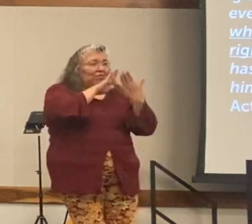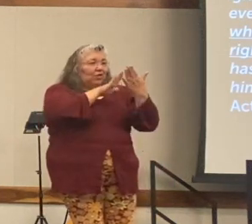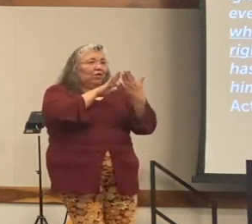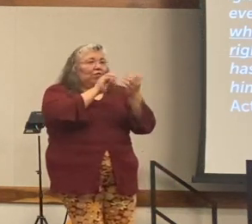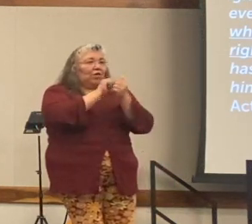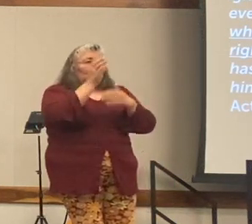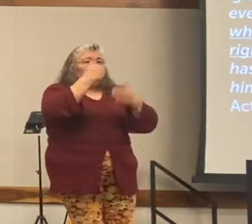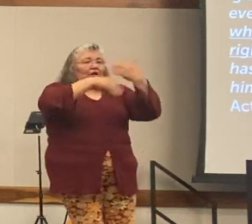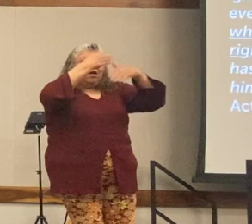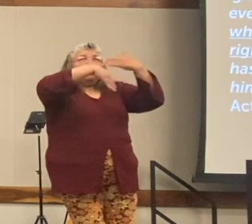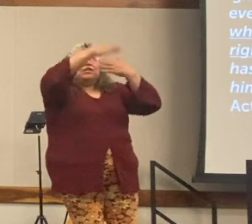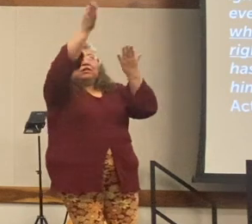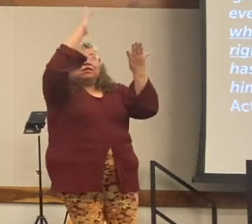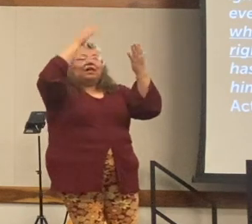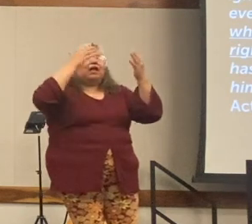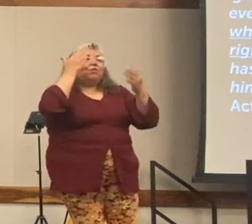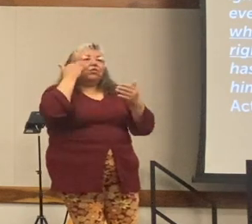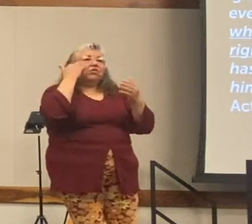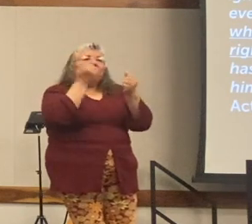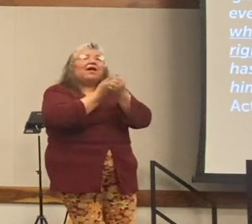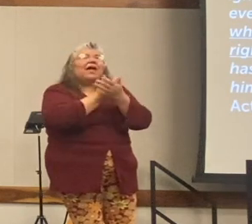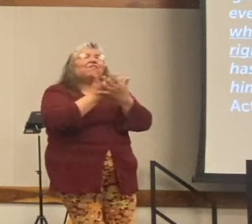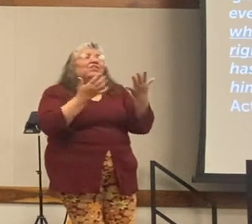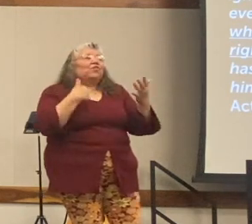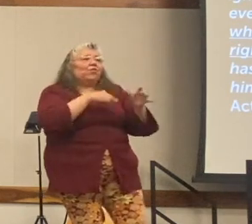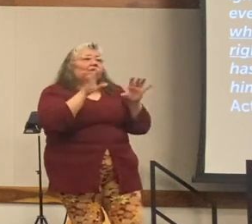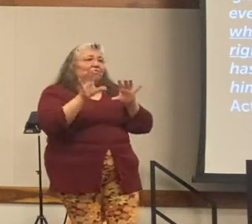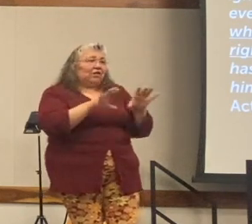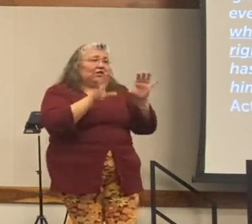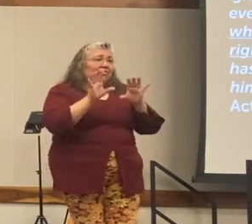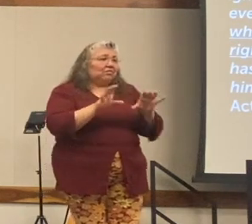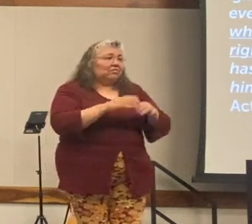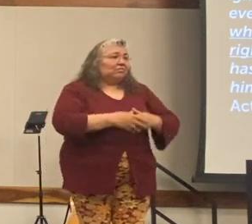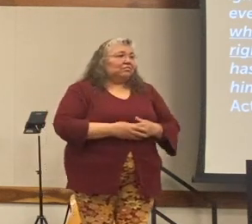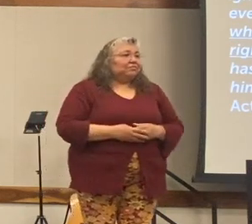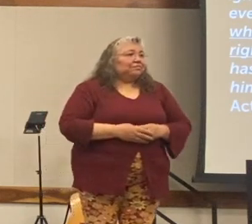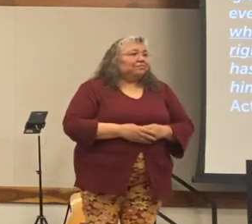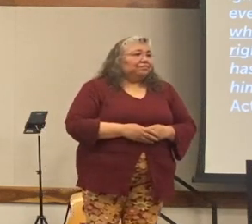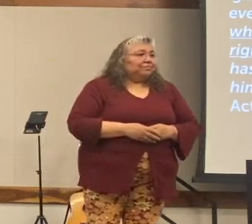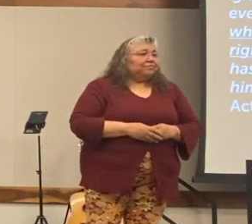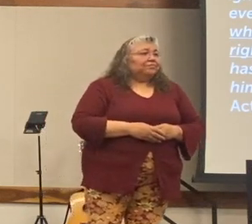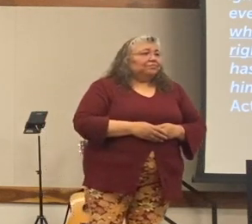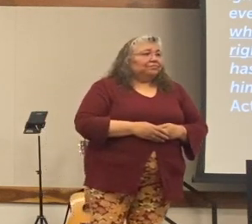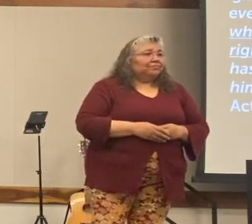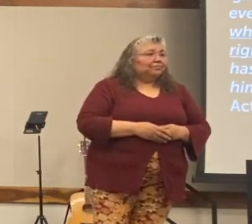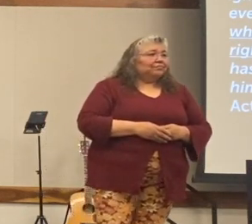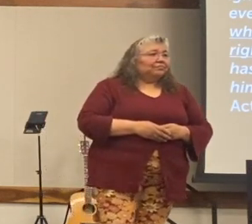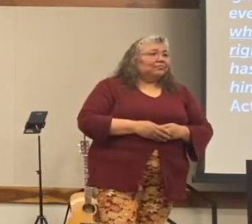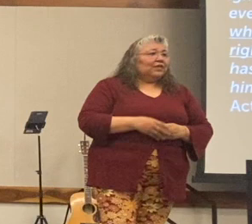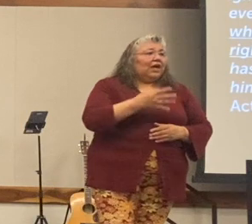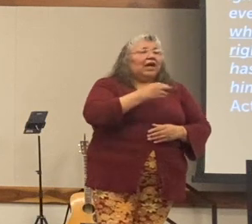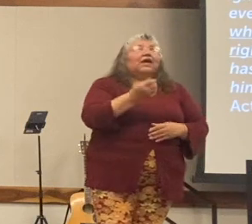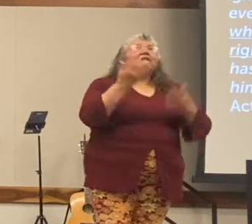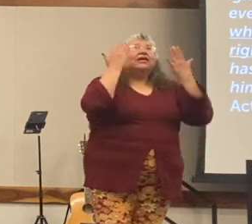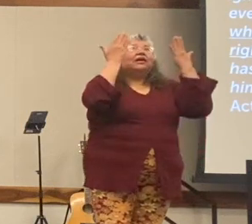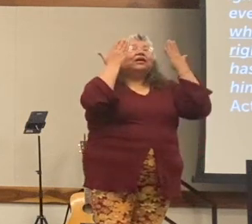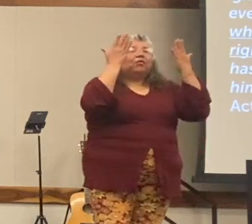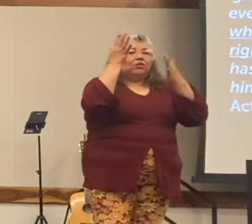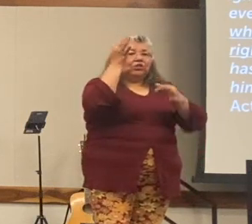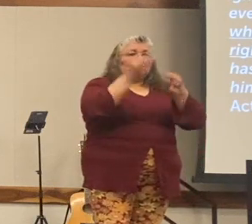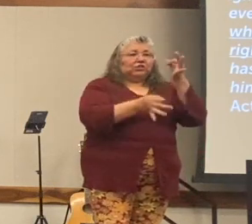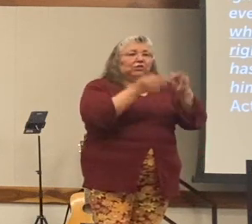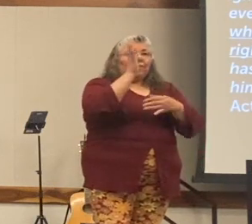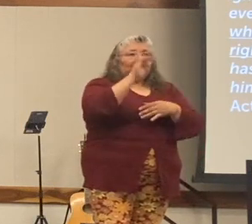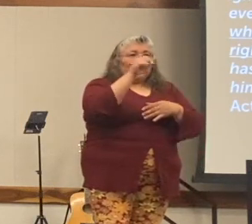our Heavenly Father, and he will know everything that we have done. And he will judge us